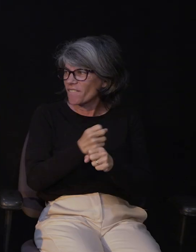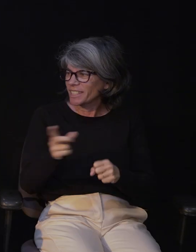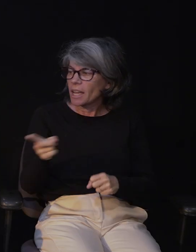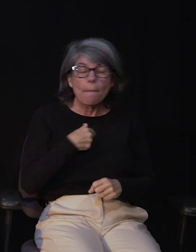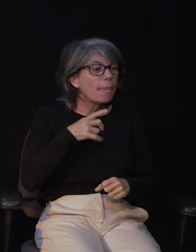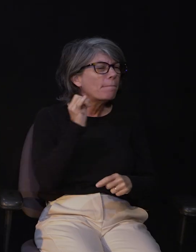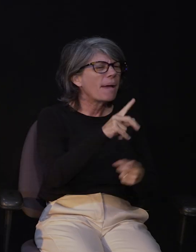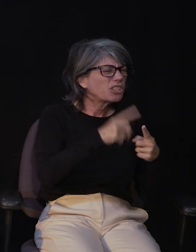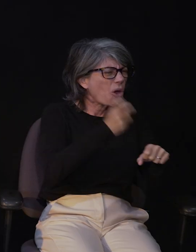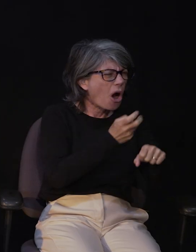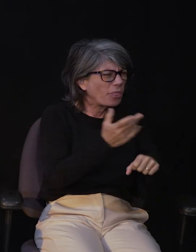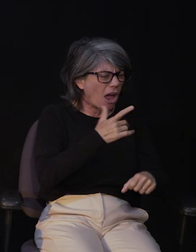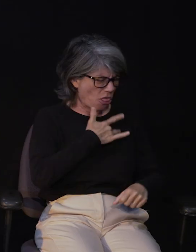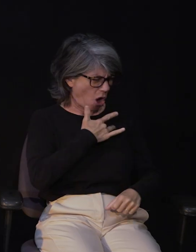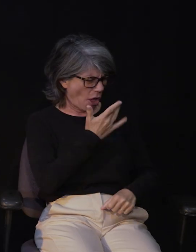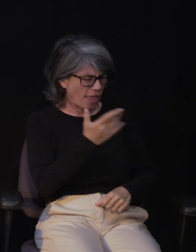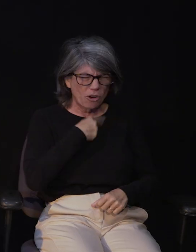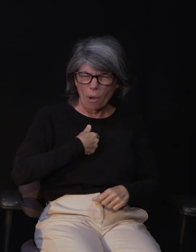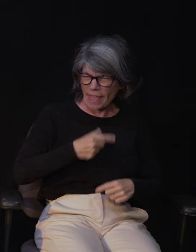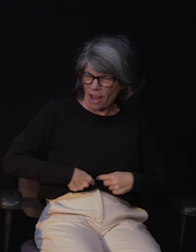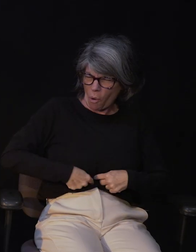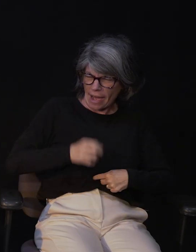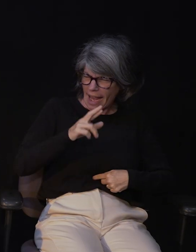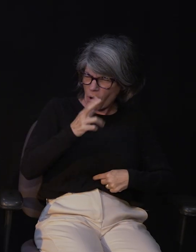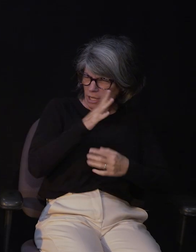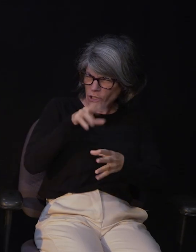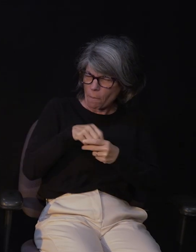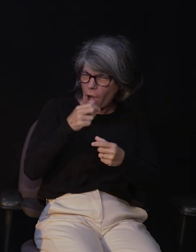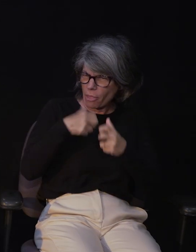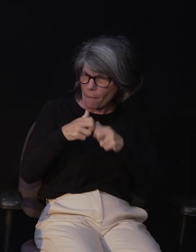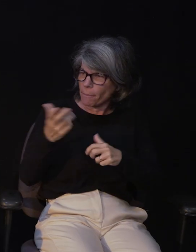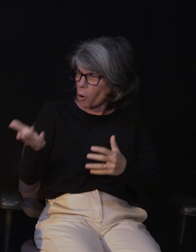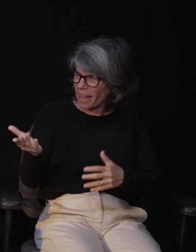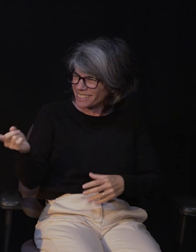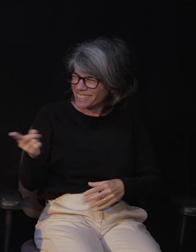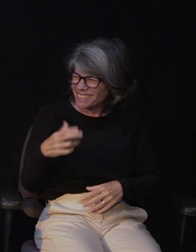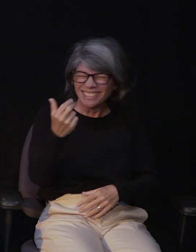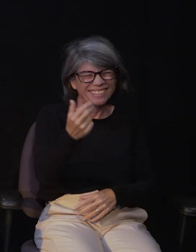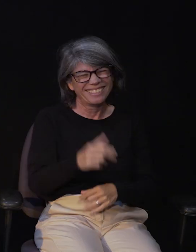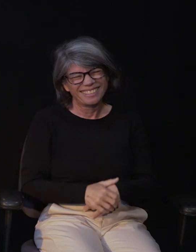you know, back to the heart thing just for a second. Heart thing or aorta thing? You're part of the problem. Go ahead.